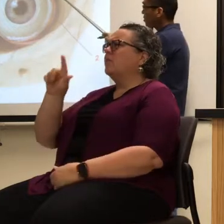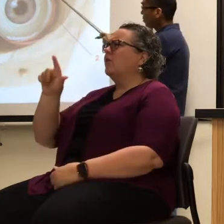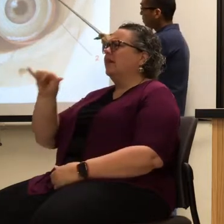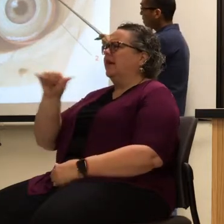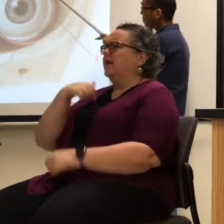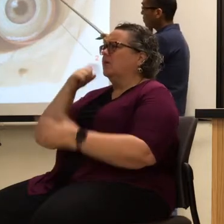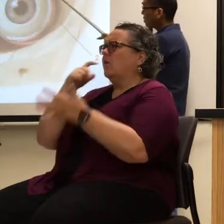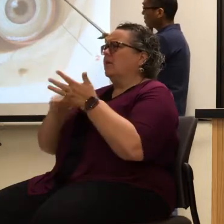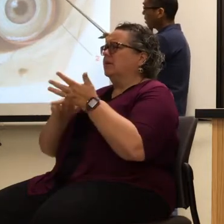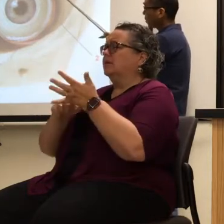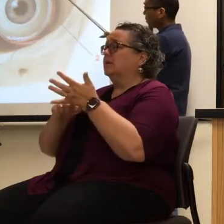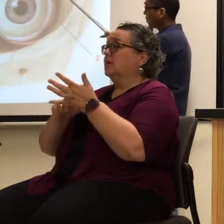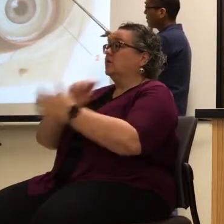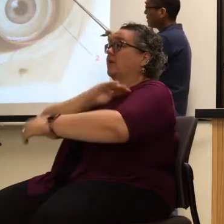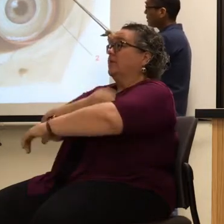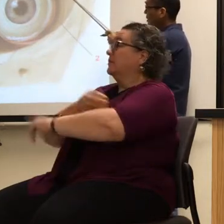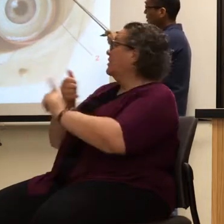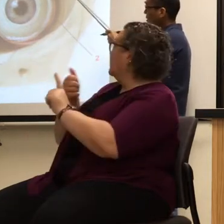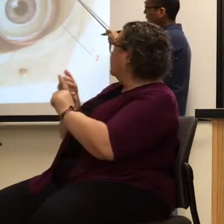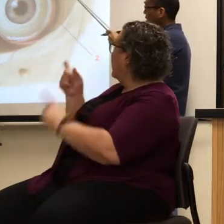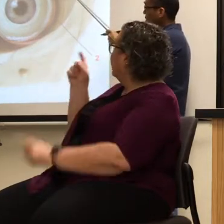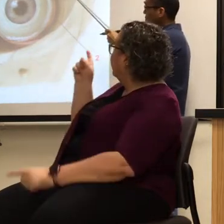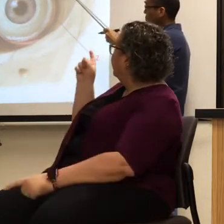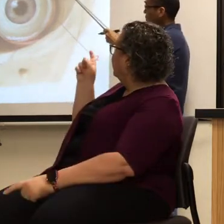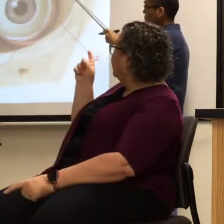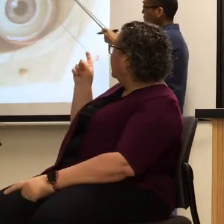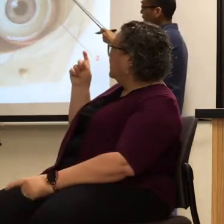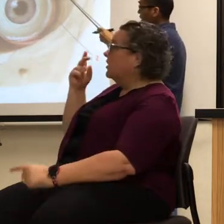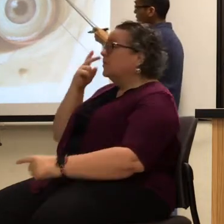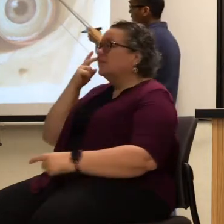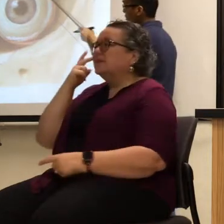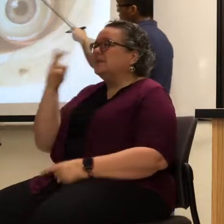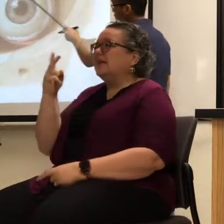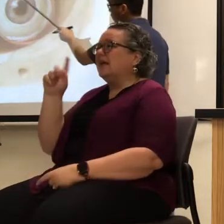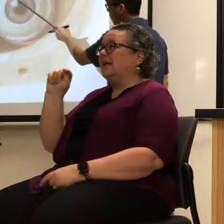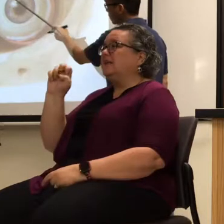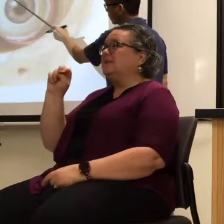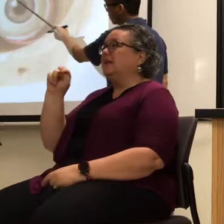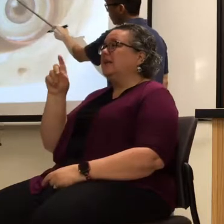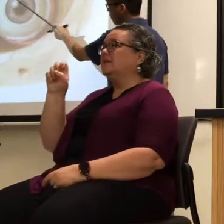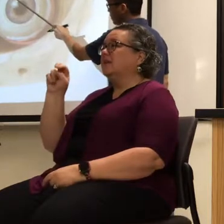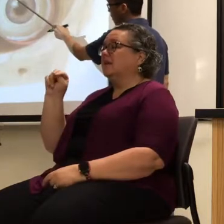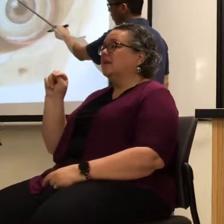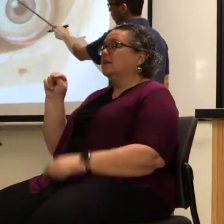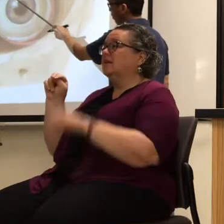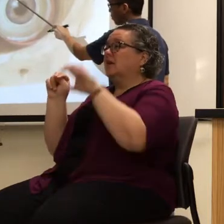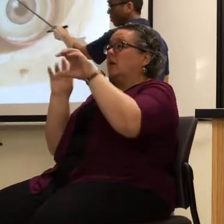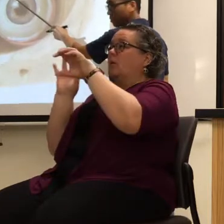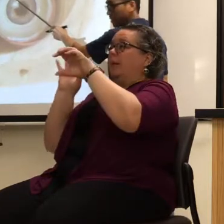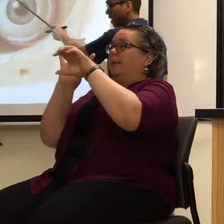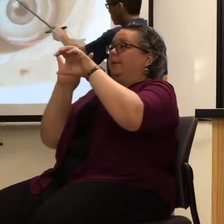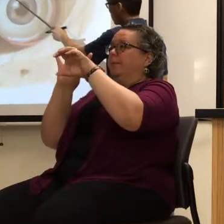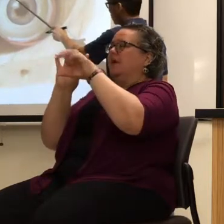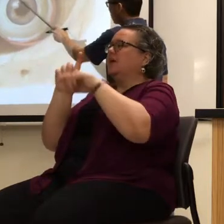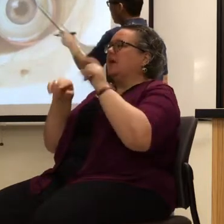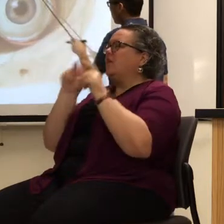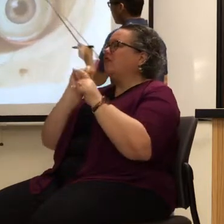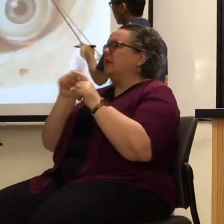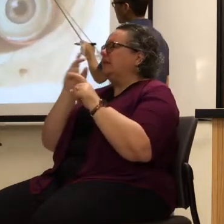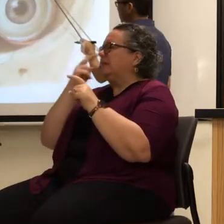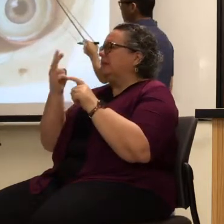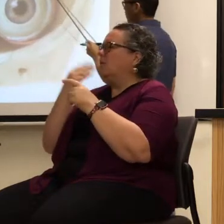that. So the muscle here, the tendon goes through a pulley, and it's going to insert in this area, although you really can't see